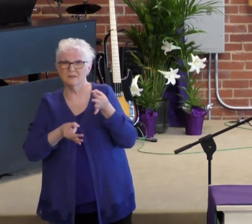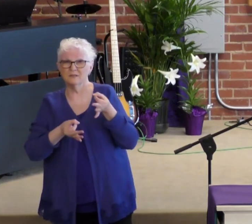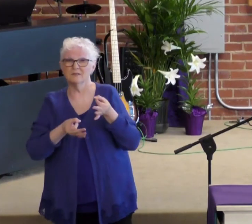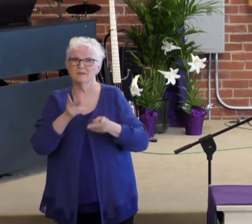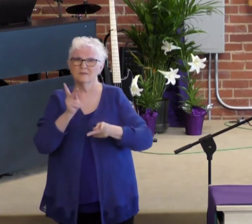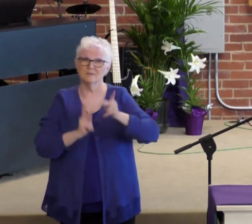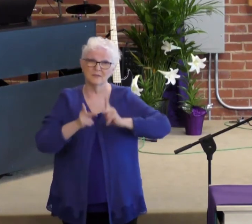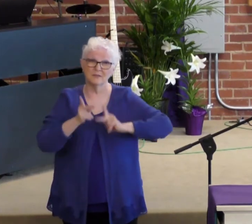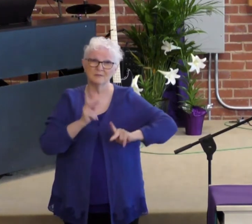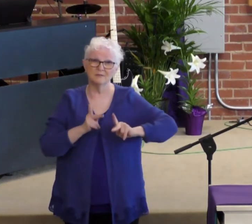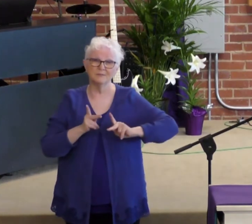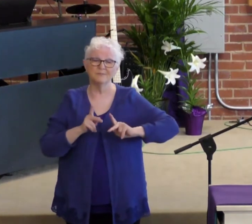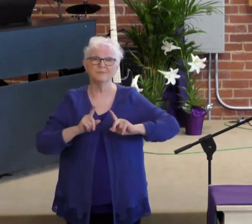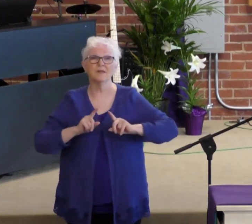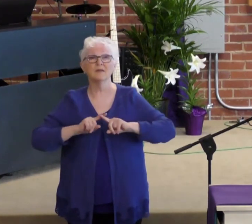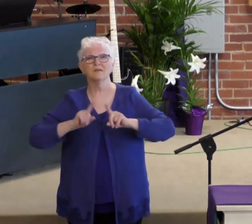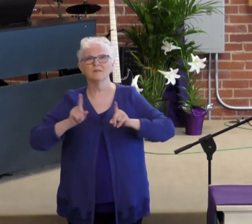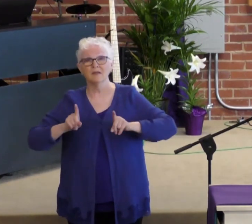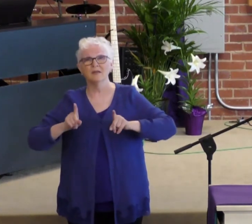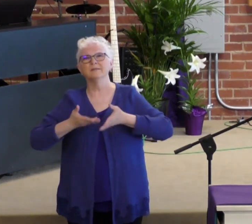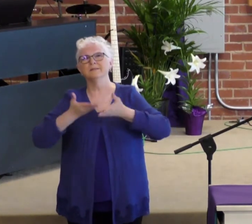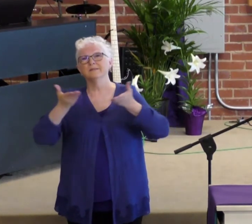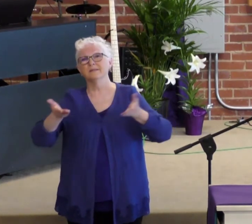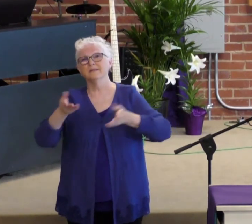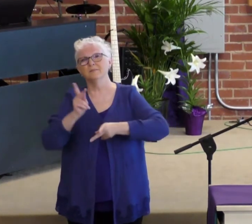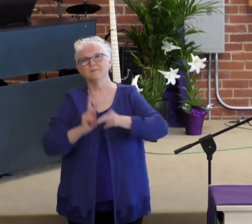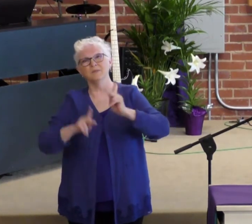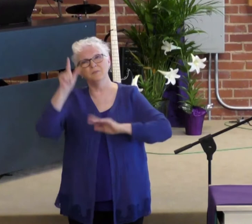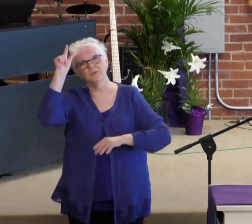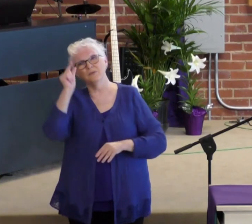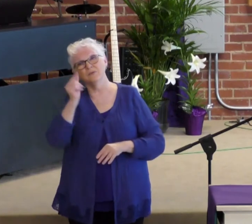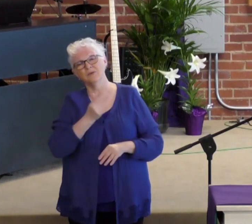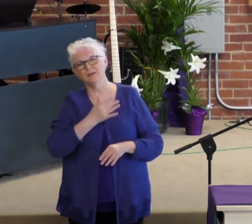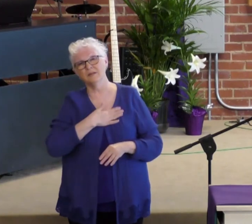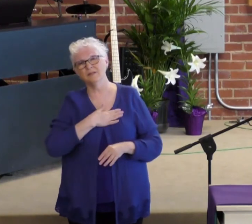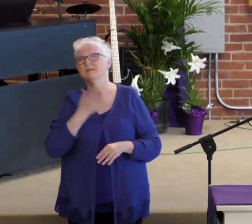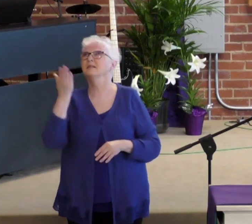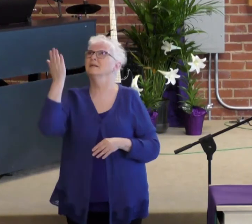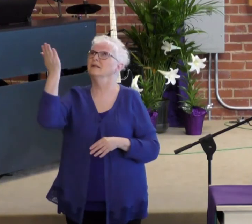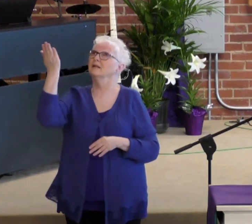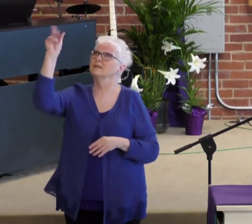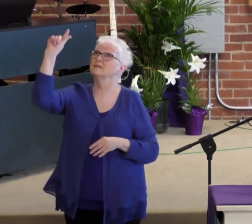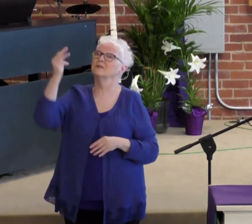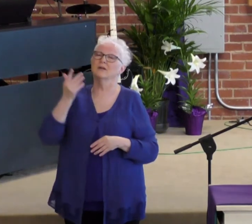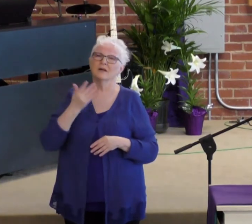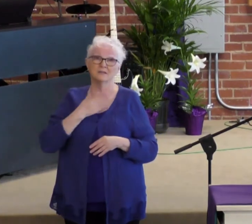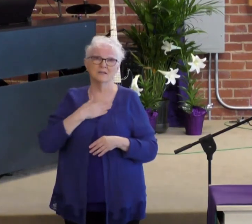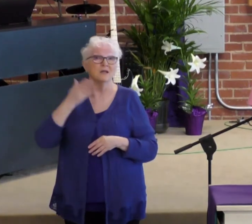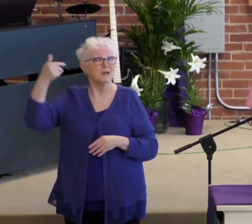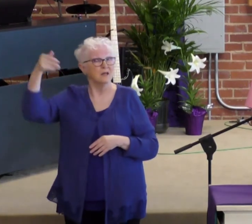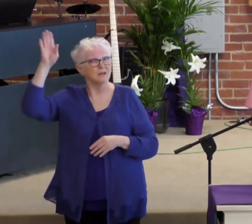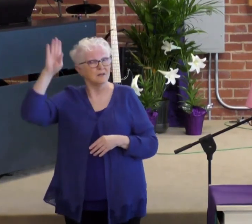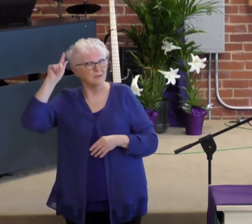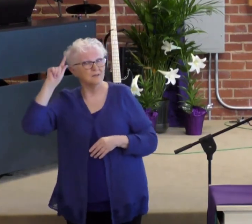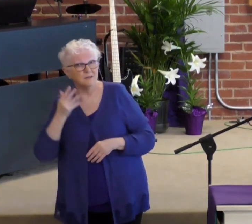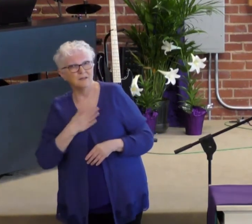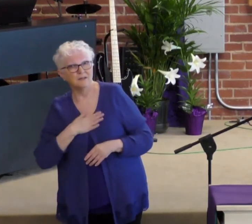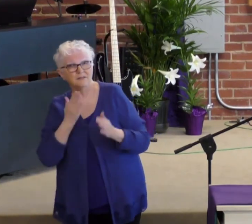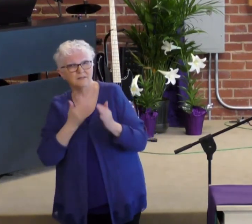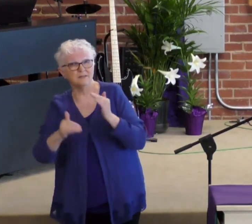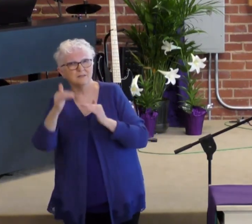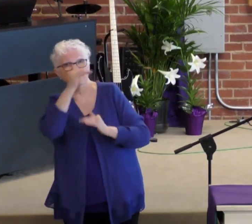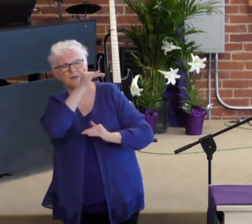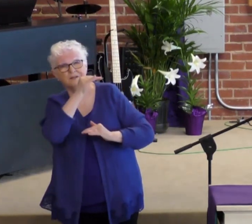people, but to give people grace. The grace of God that is greater than all